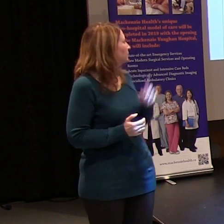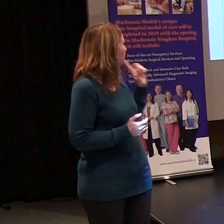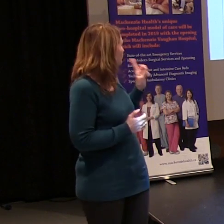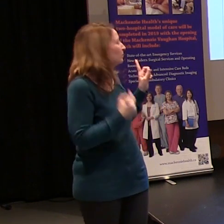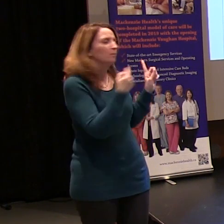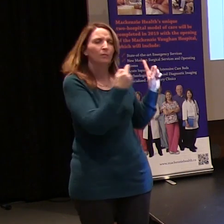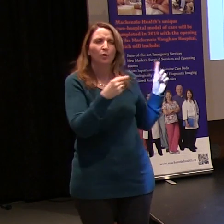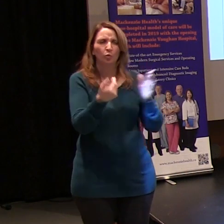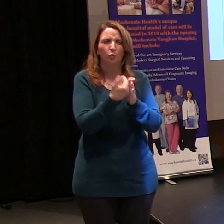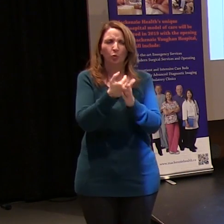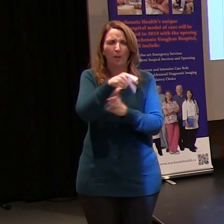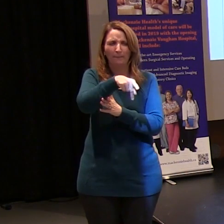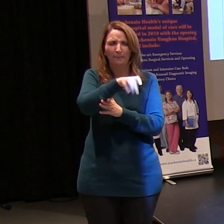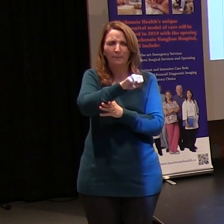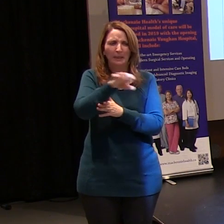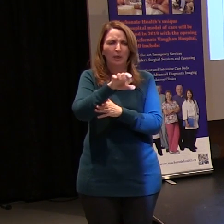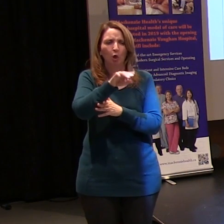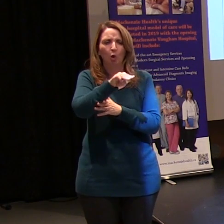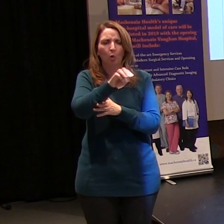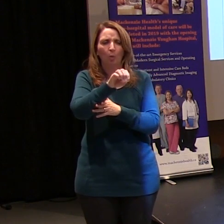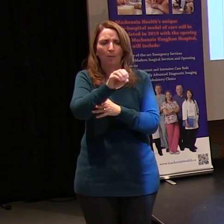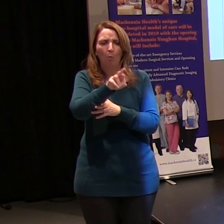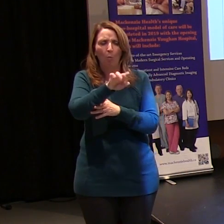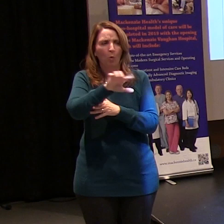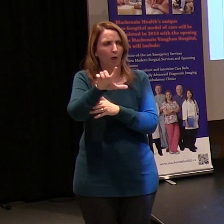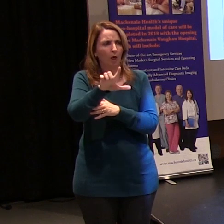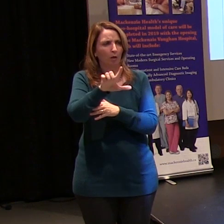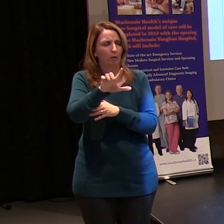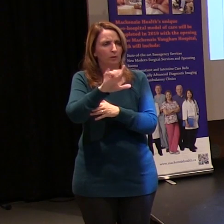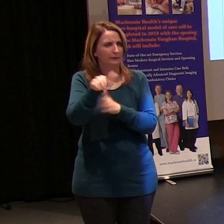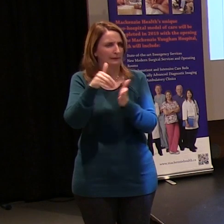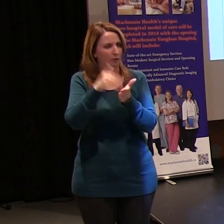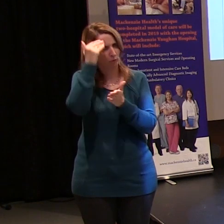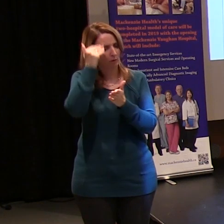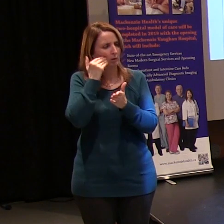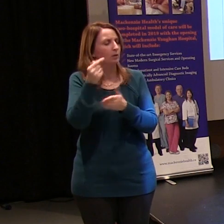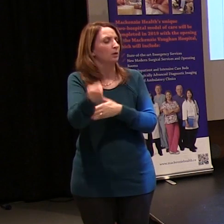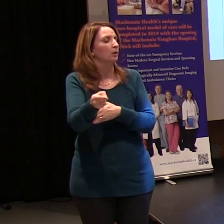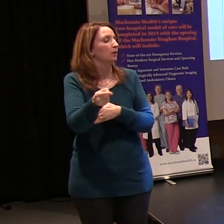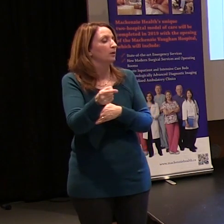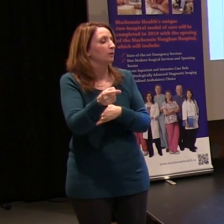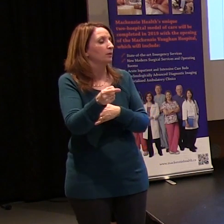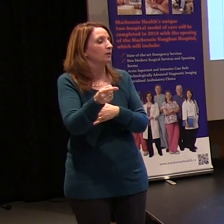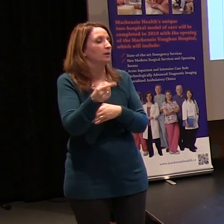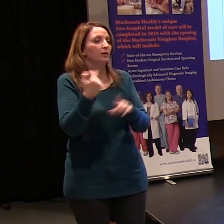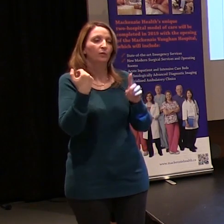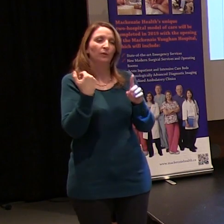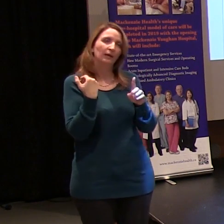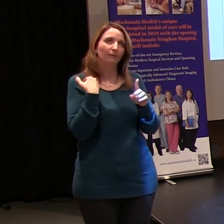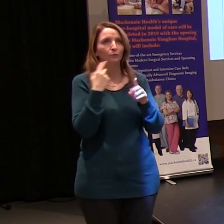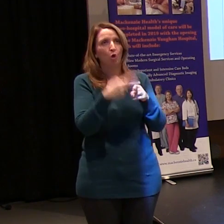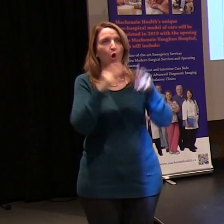new Peel Memorial, that's an ambulatory center, and it's the same idea of creating a district of